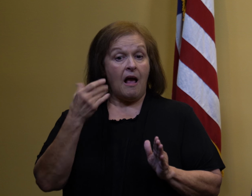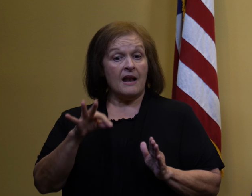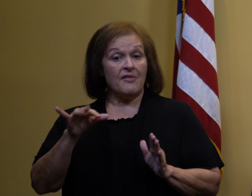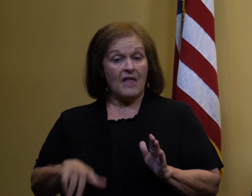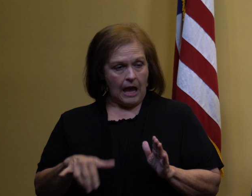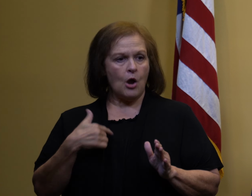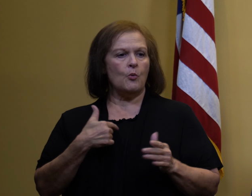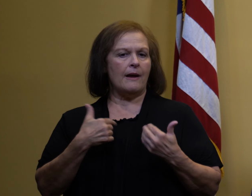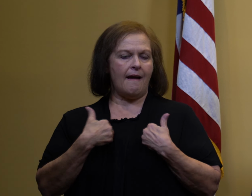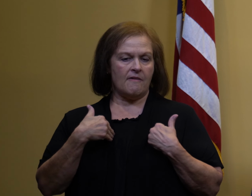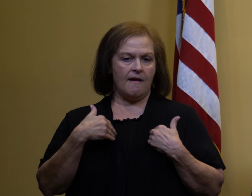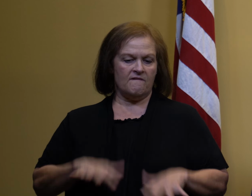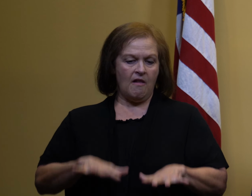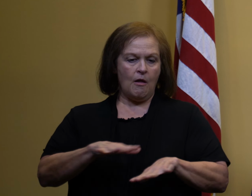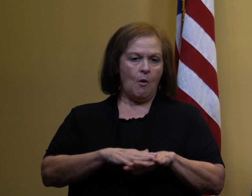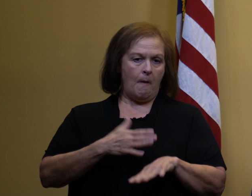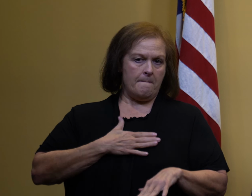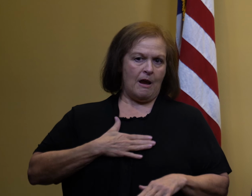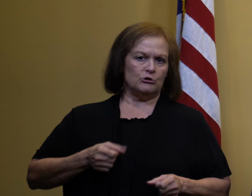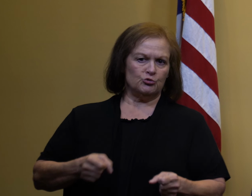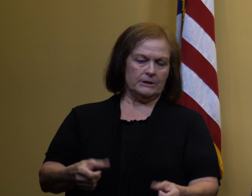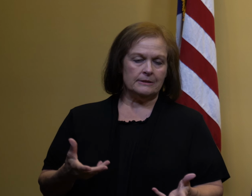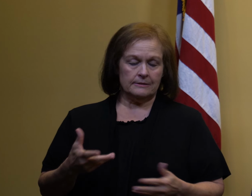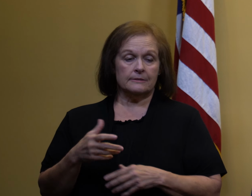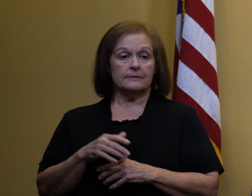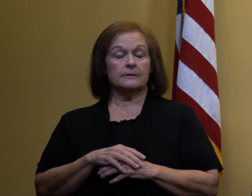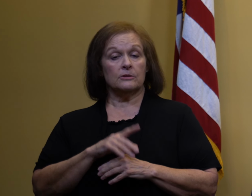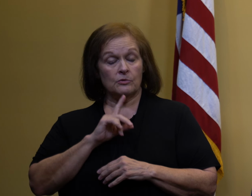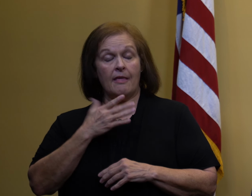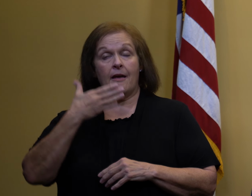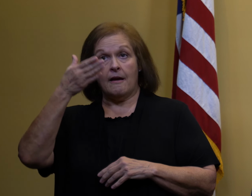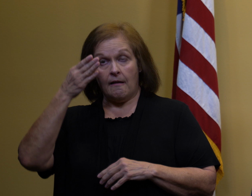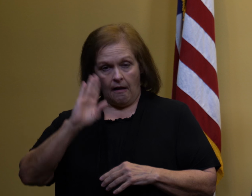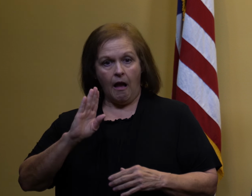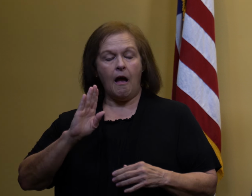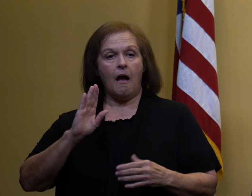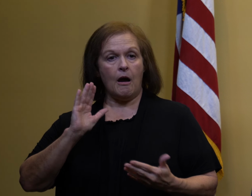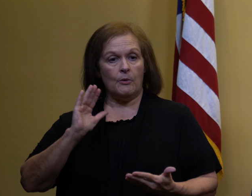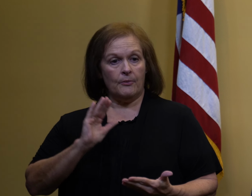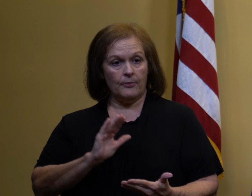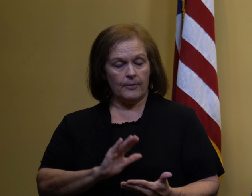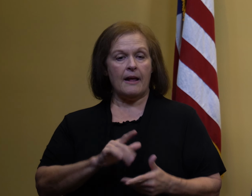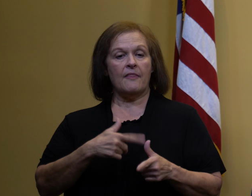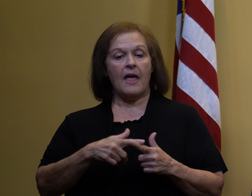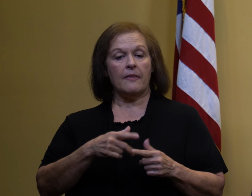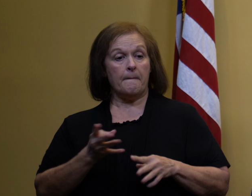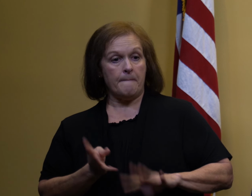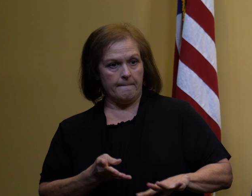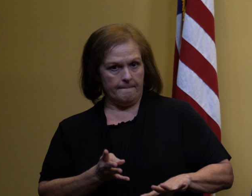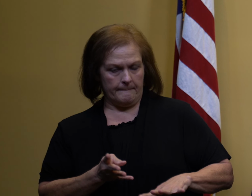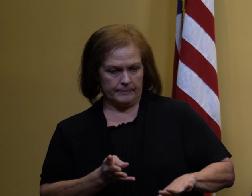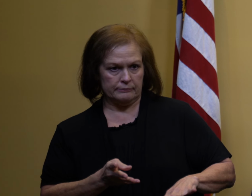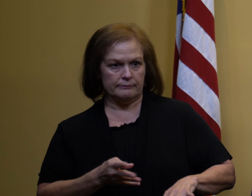we had flooding on our street. Thank God, again, it slowed down. It allowed the pumps to catch up